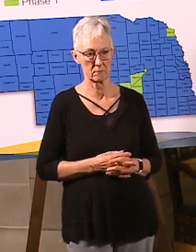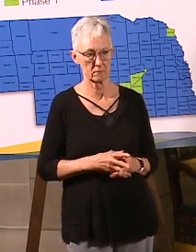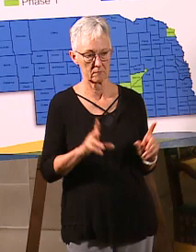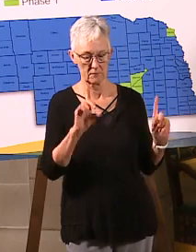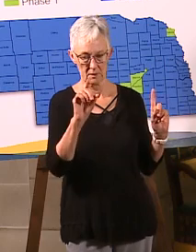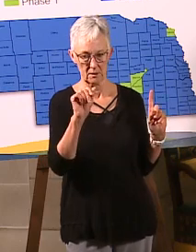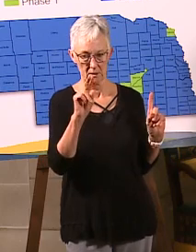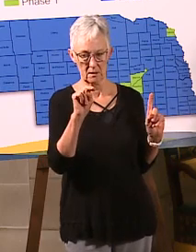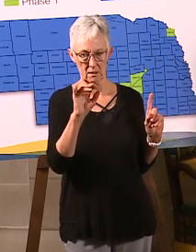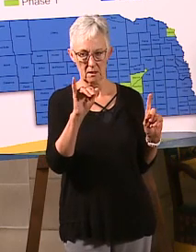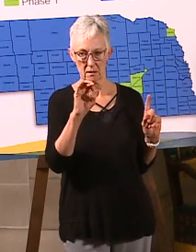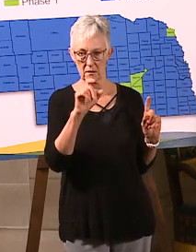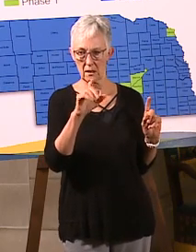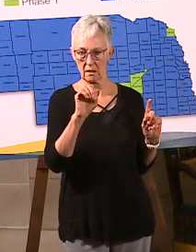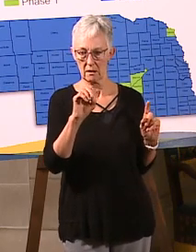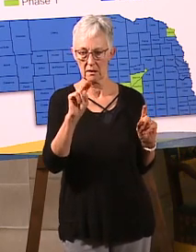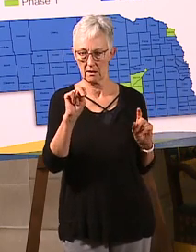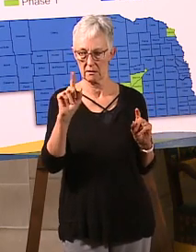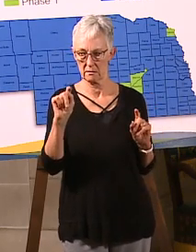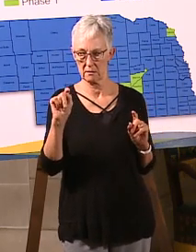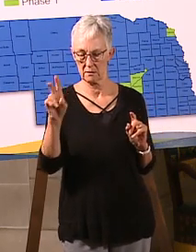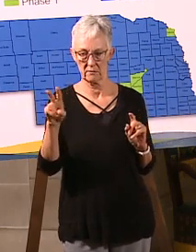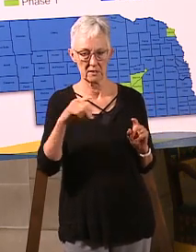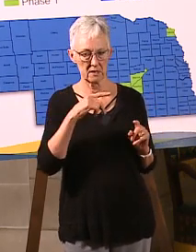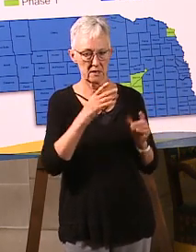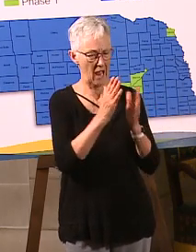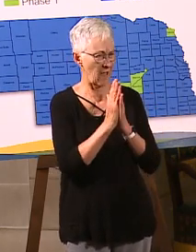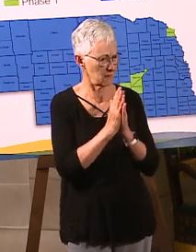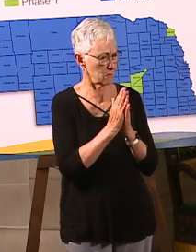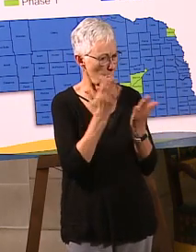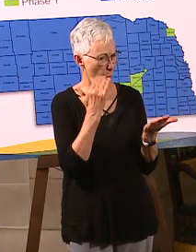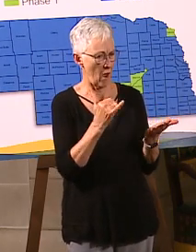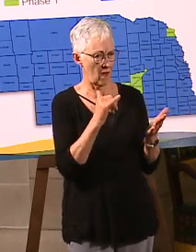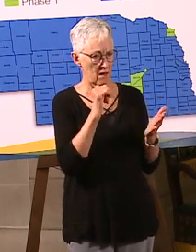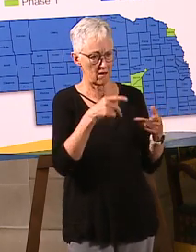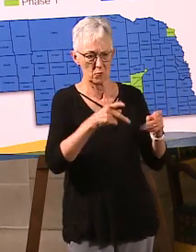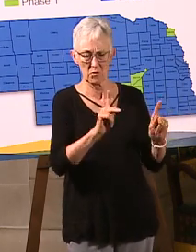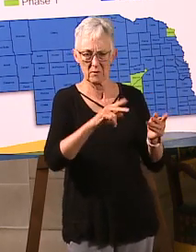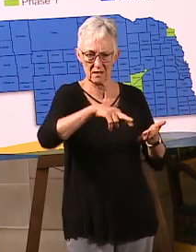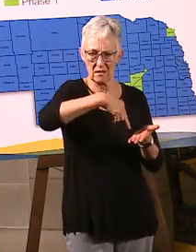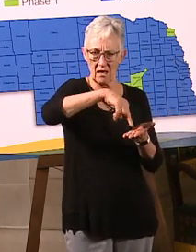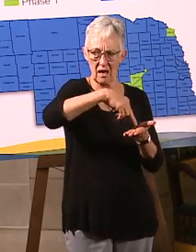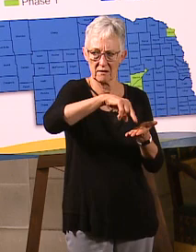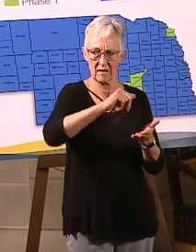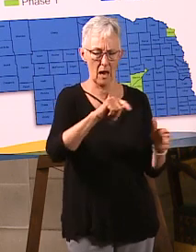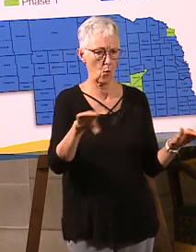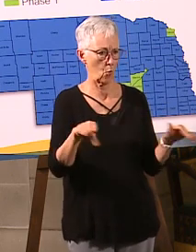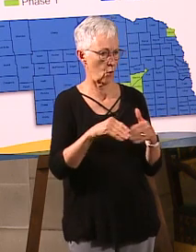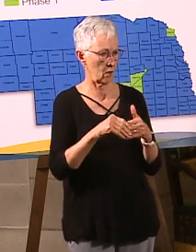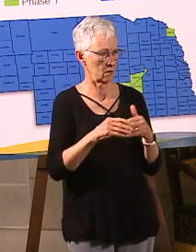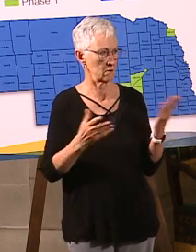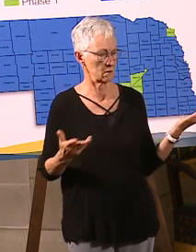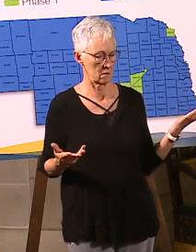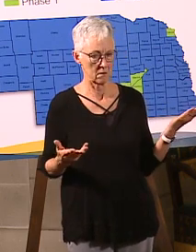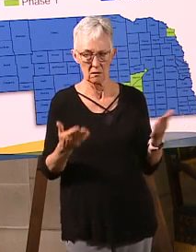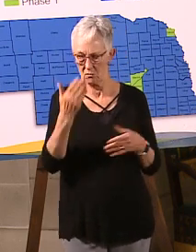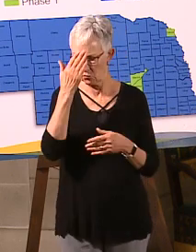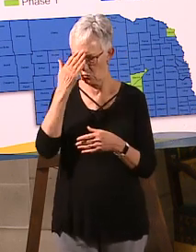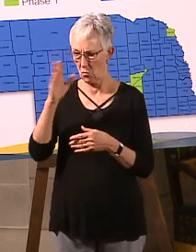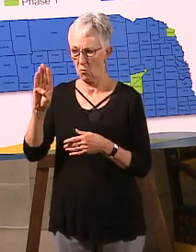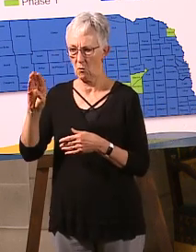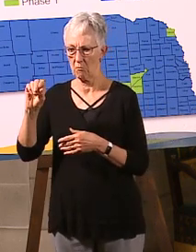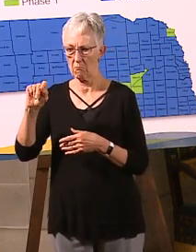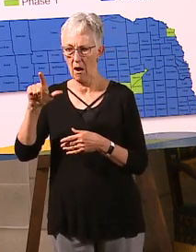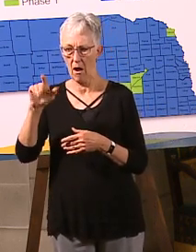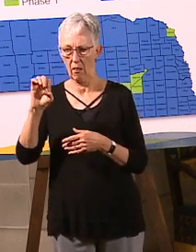Danielle NTV was asking a question about dancing at weddings. For example, there are bottle clubs